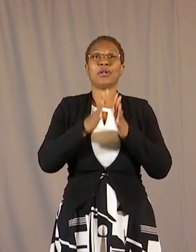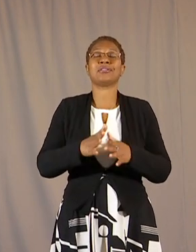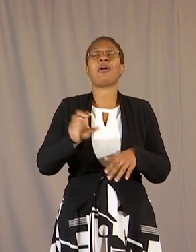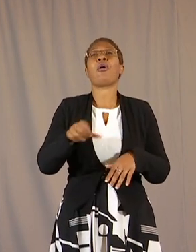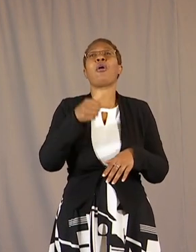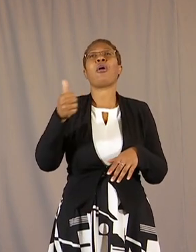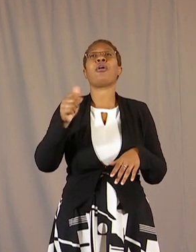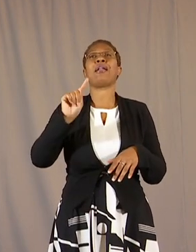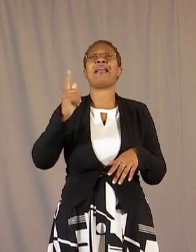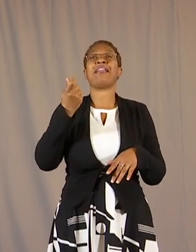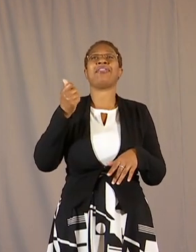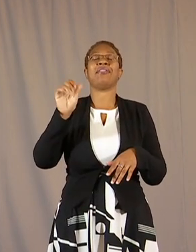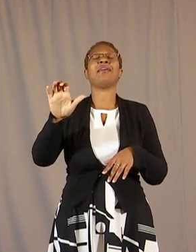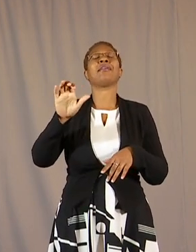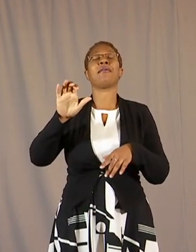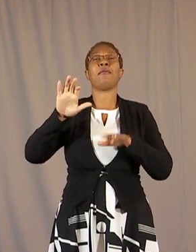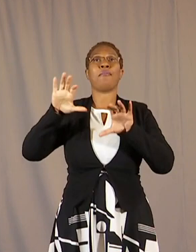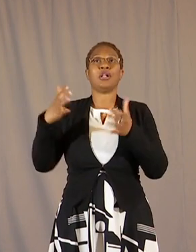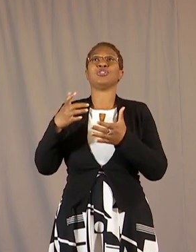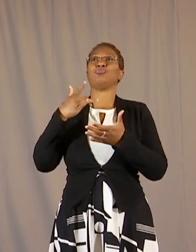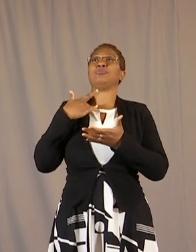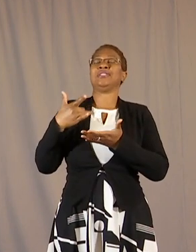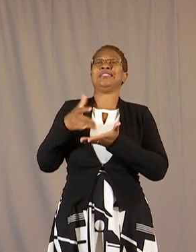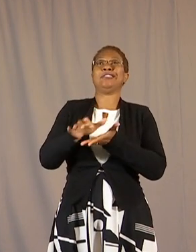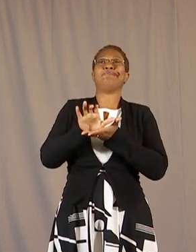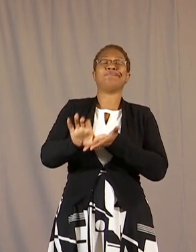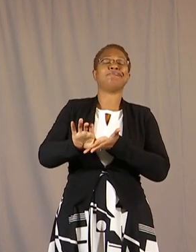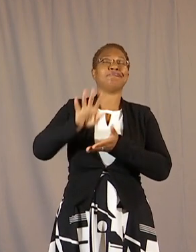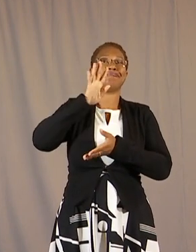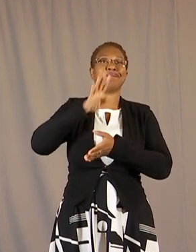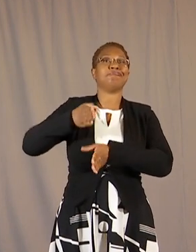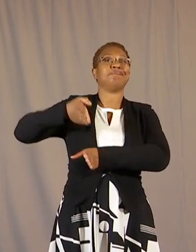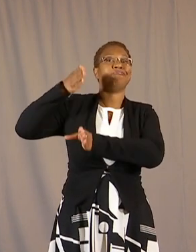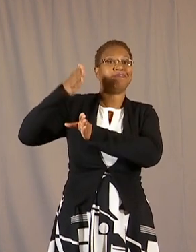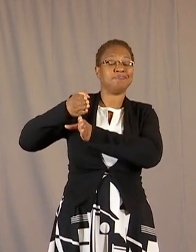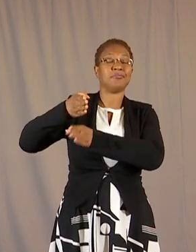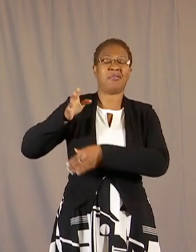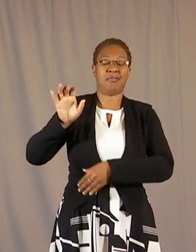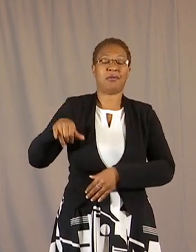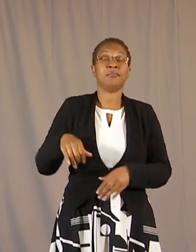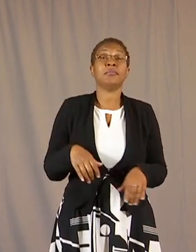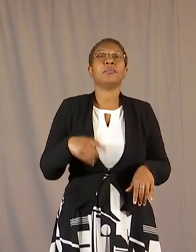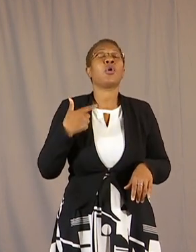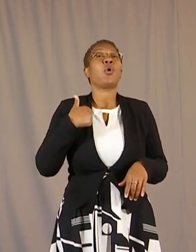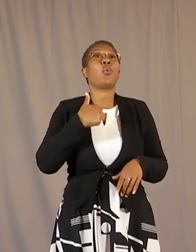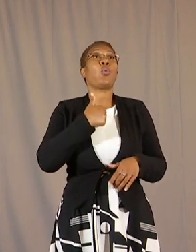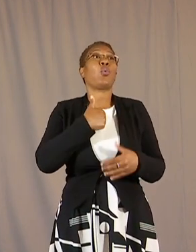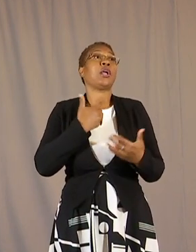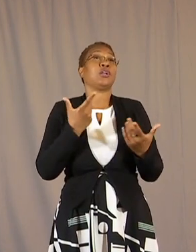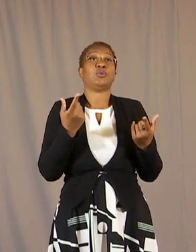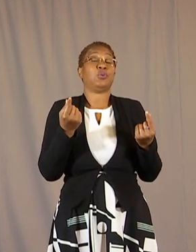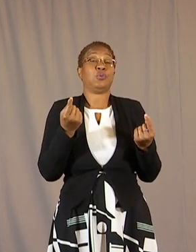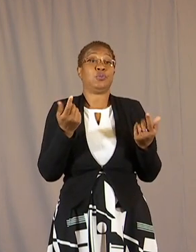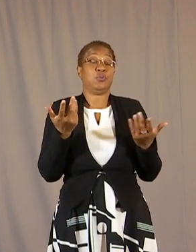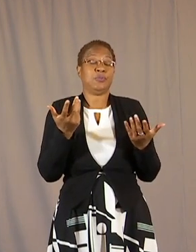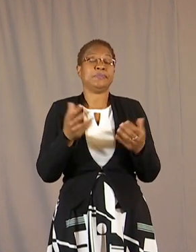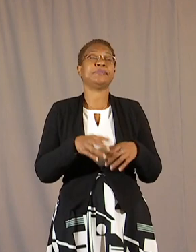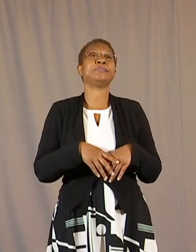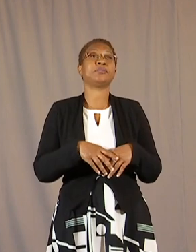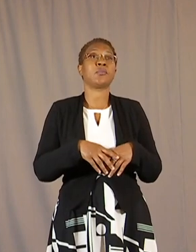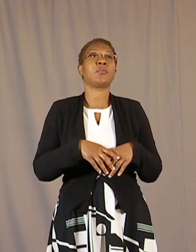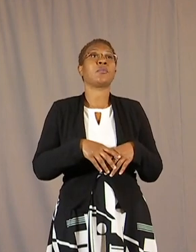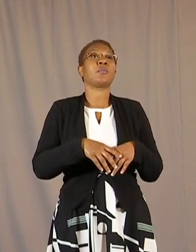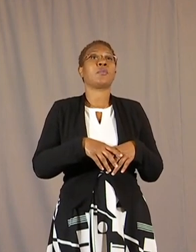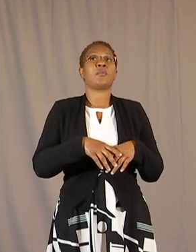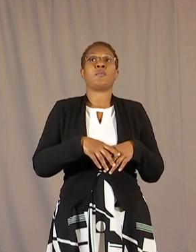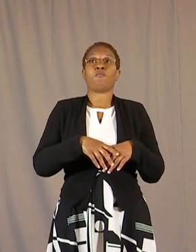populations that have been marginalized. So one of the things that has been mentioned is we had to pull together that